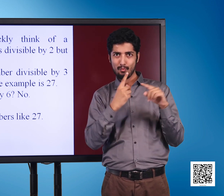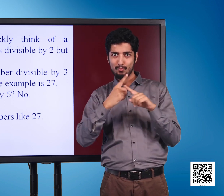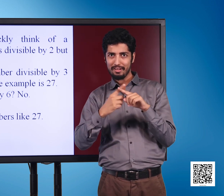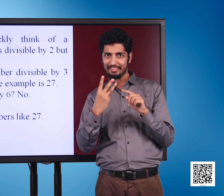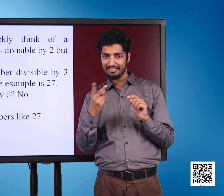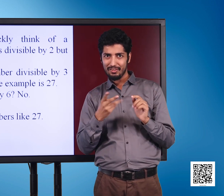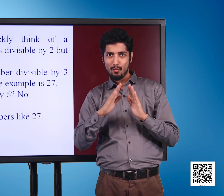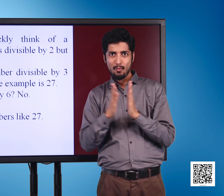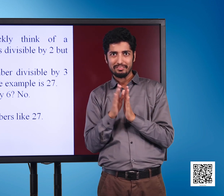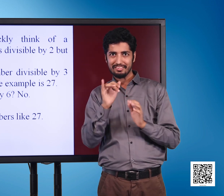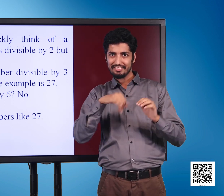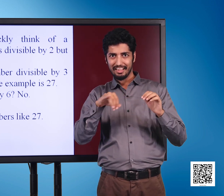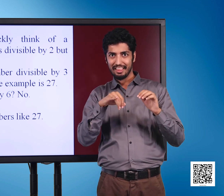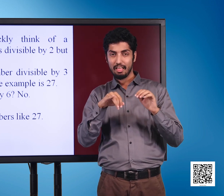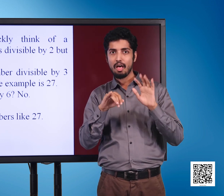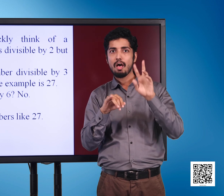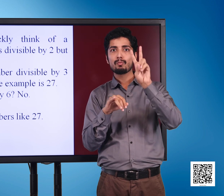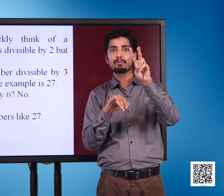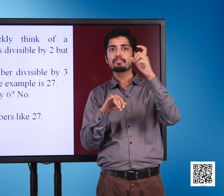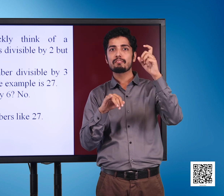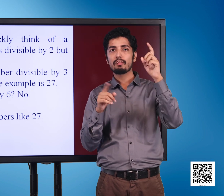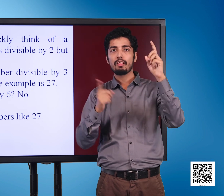Is 27 divisible by 6?